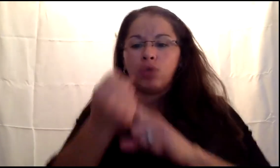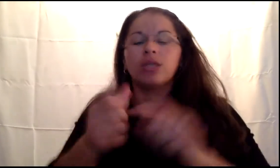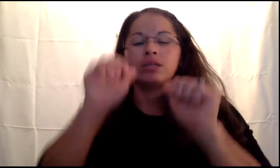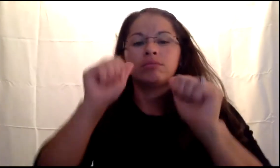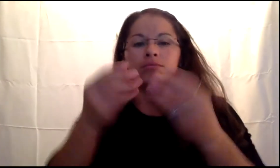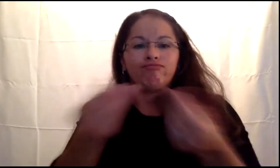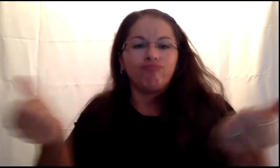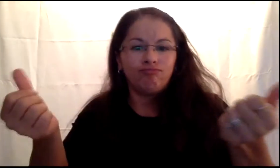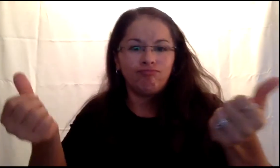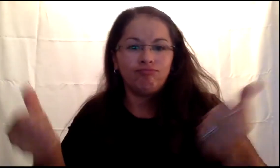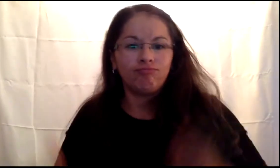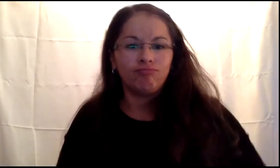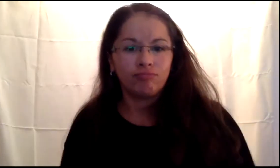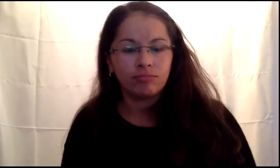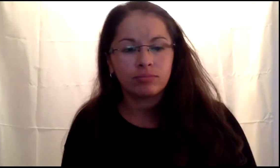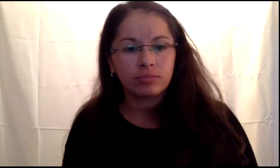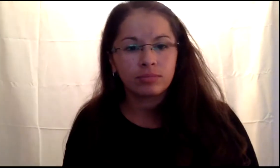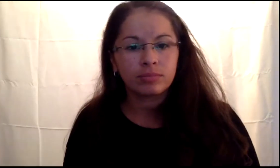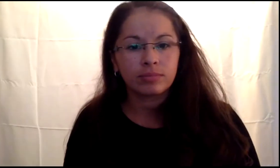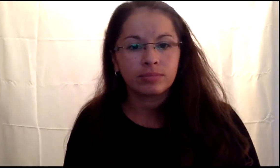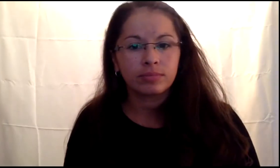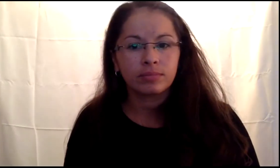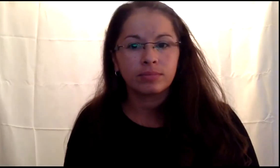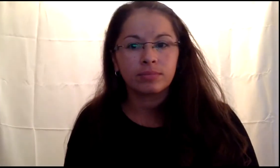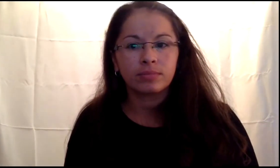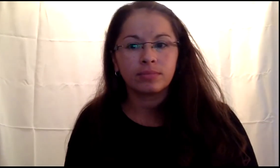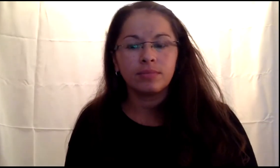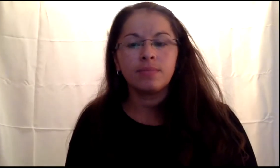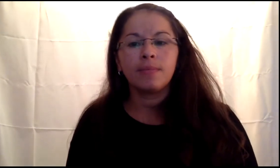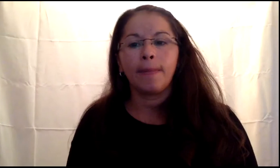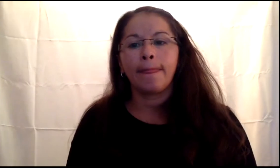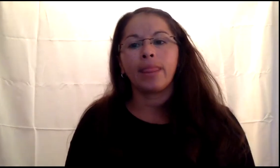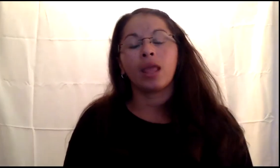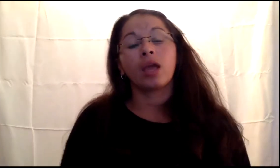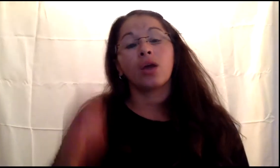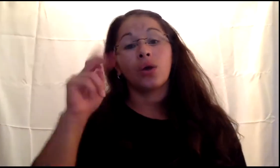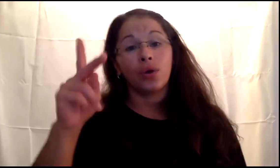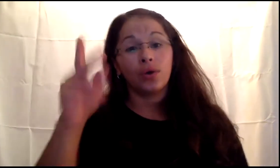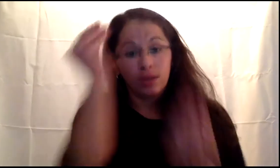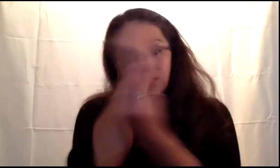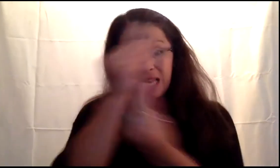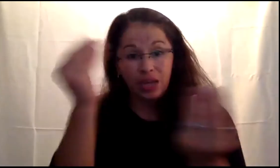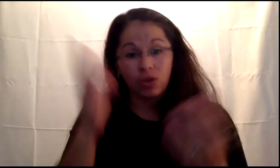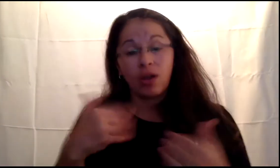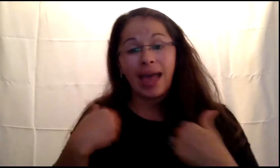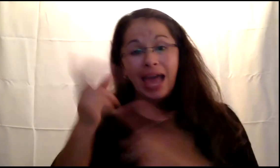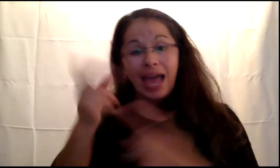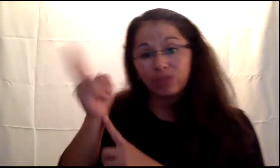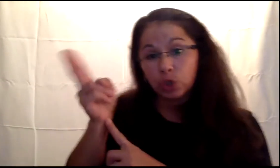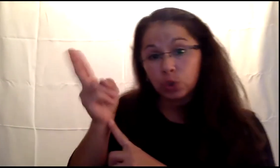That's awesome. Thanks, Anne. And just for anybody who's watching, we have about 2 minutes left in case there are any additional questions. Again,